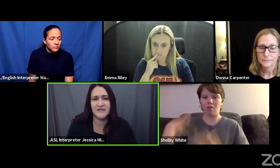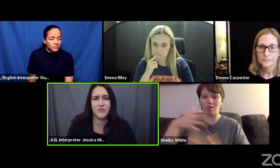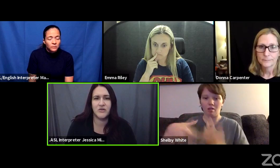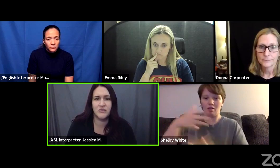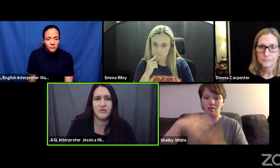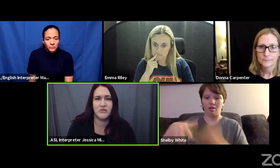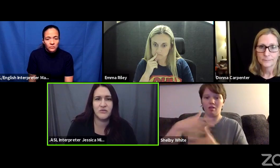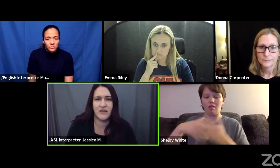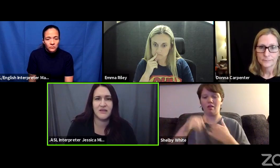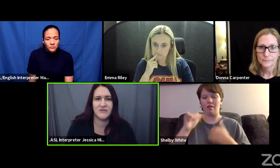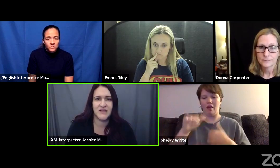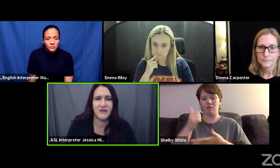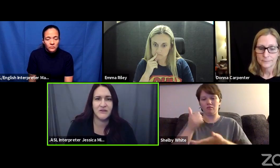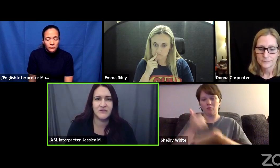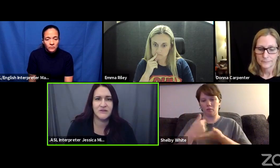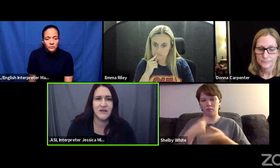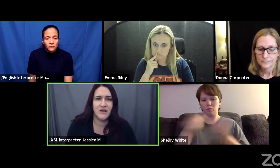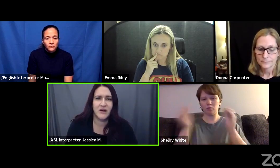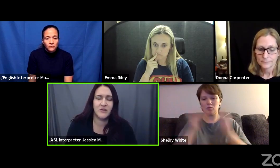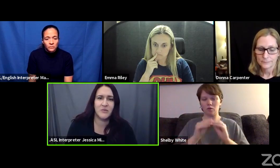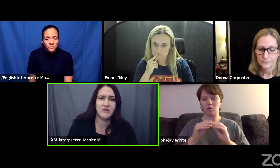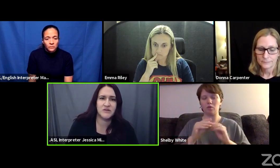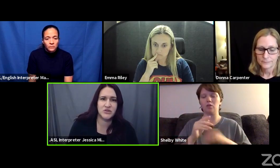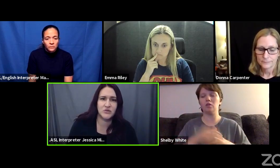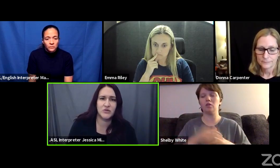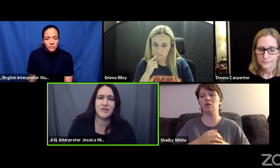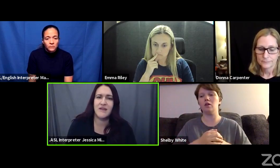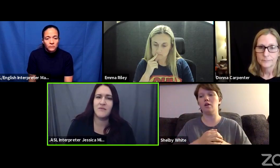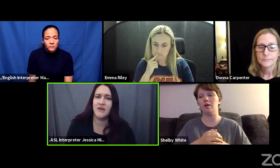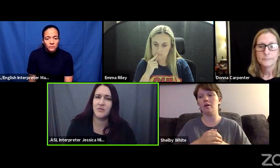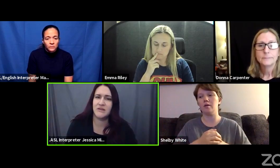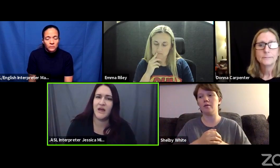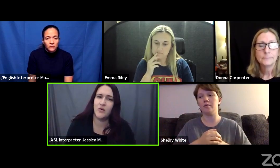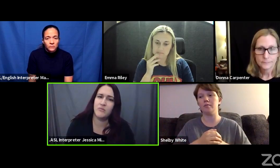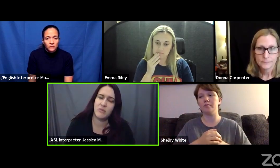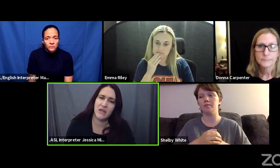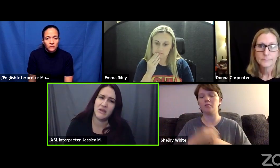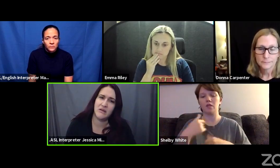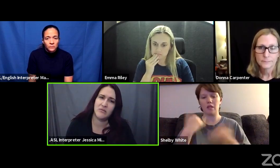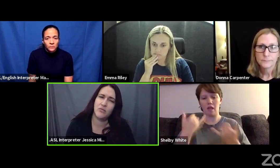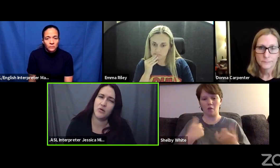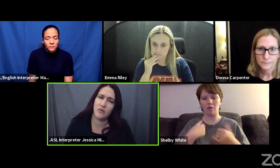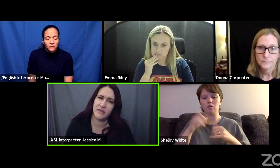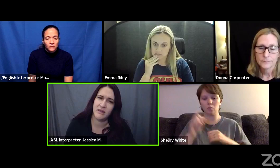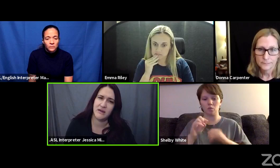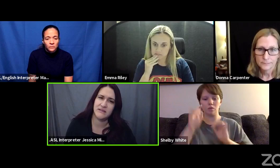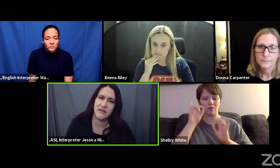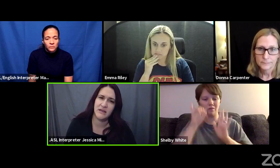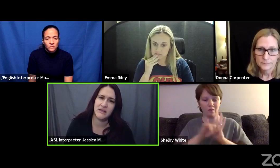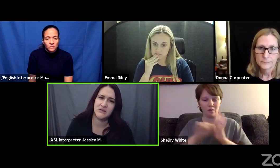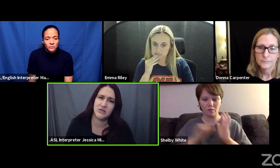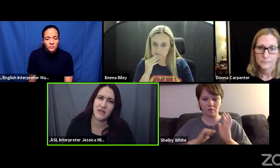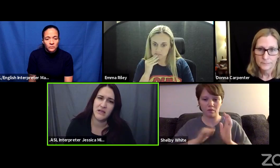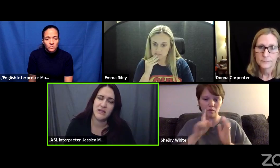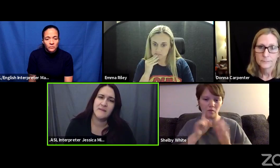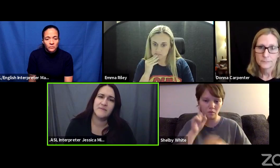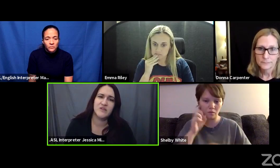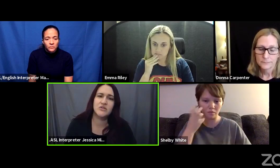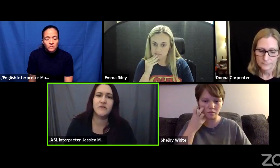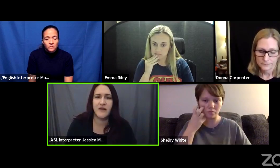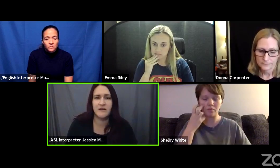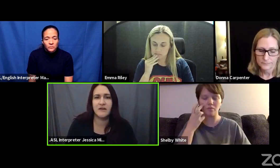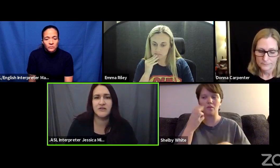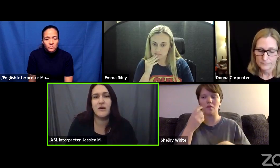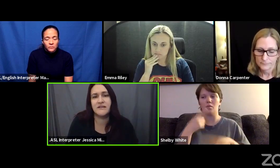I've met someone who they themselves are a bit more social, they've been able to help me more with that identity and journey.